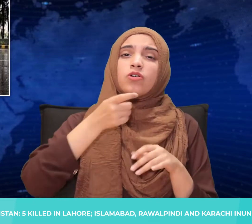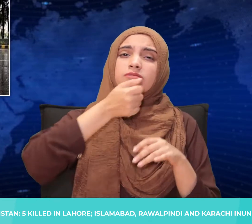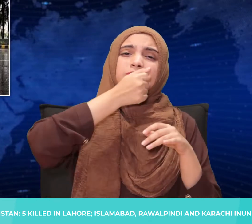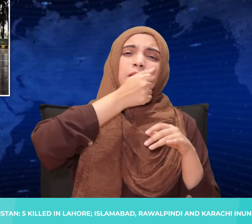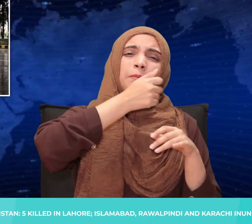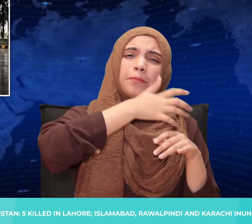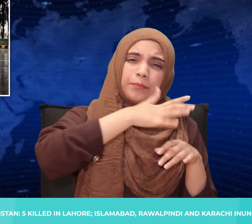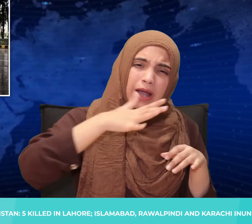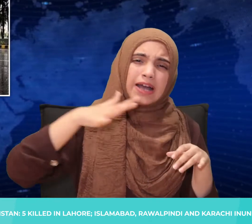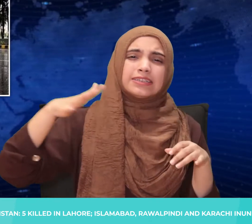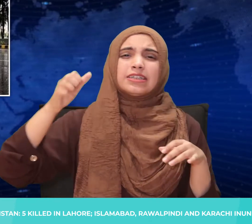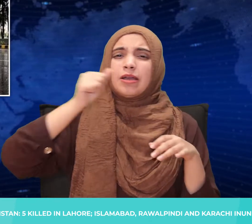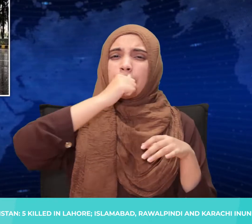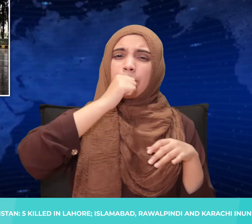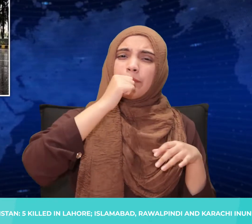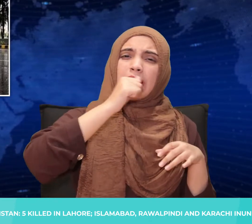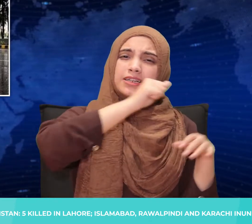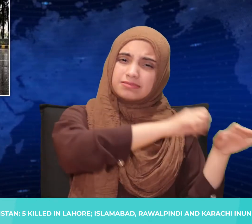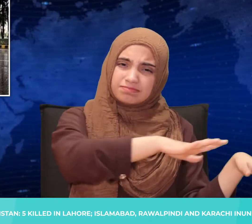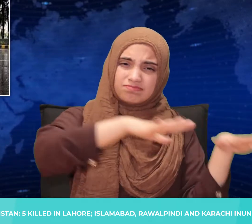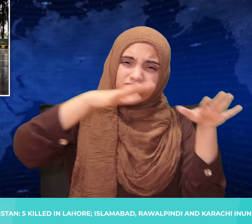rainwater after heavy rains in the city.